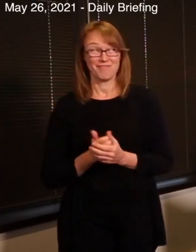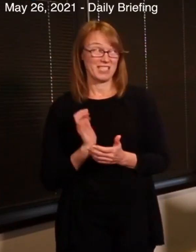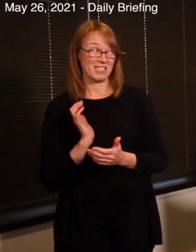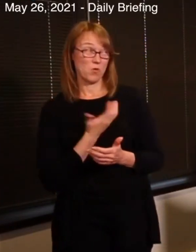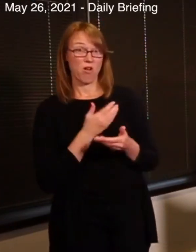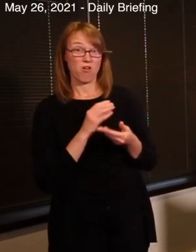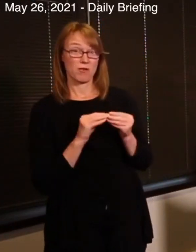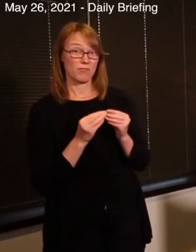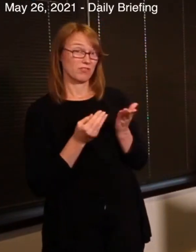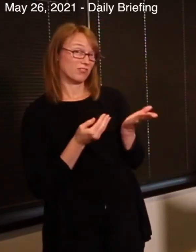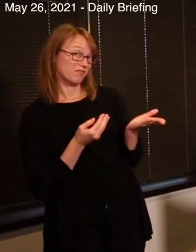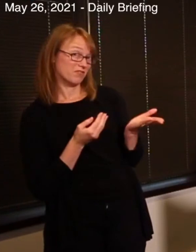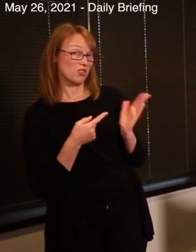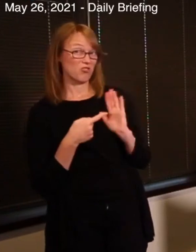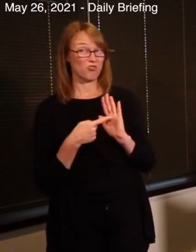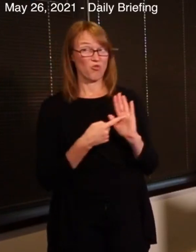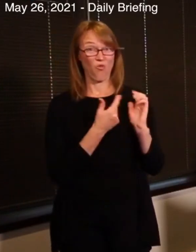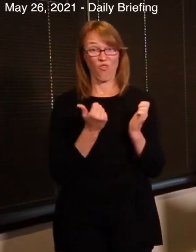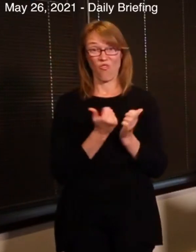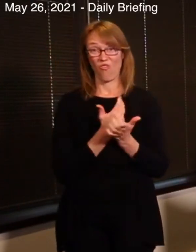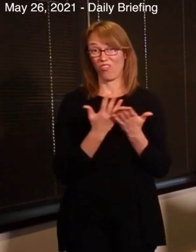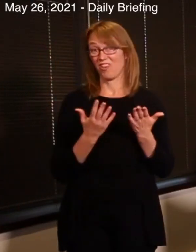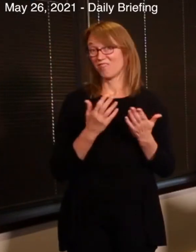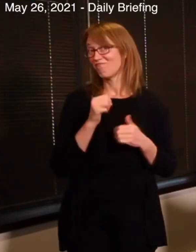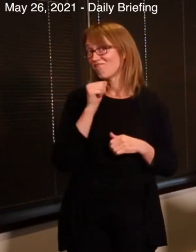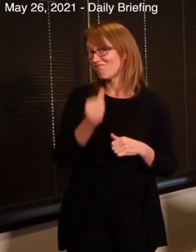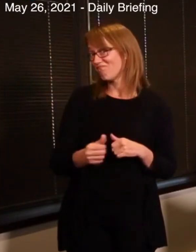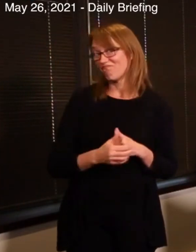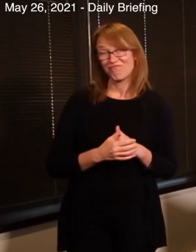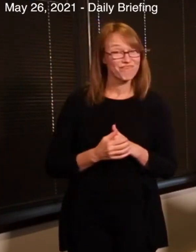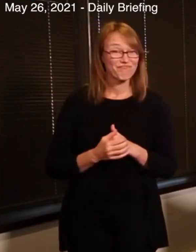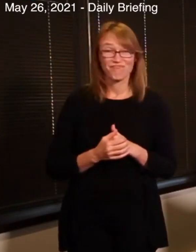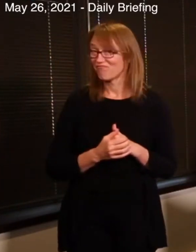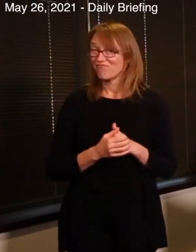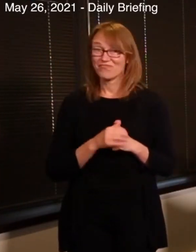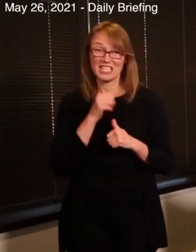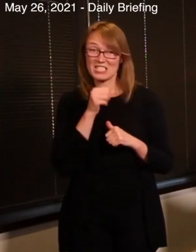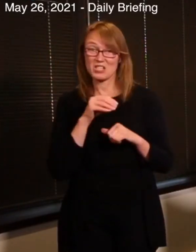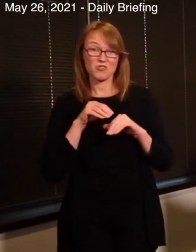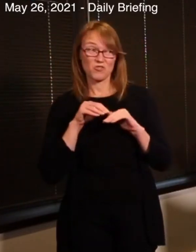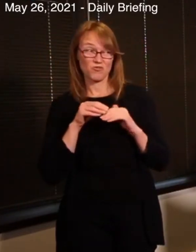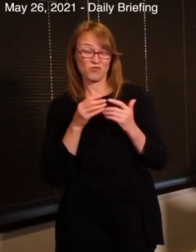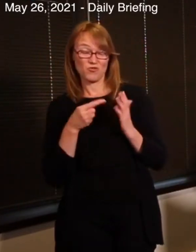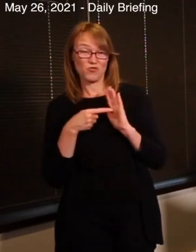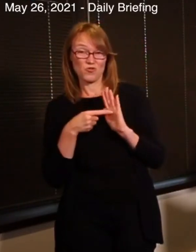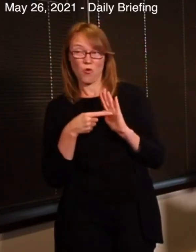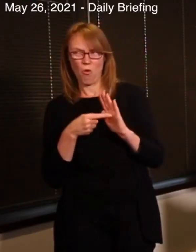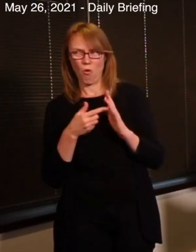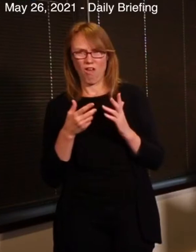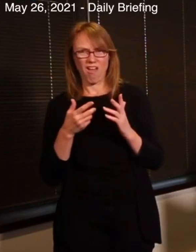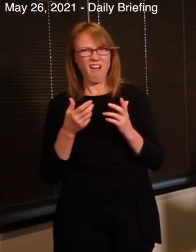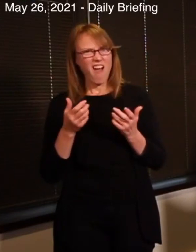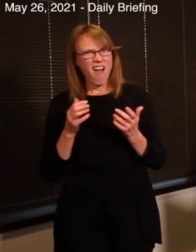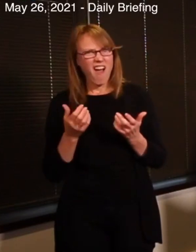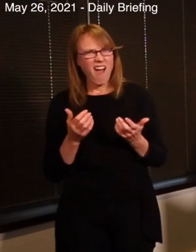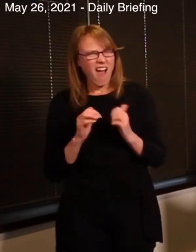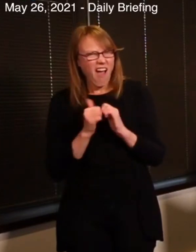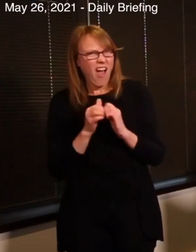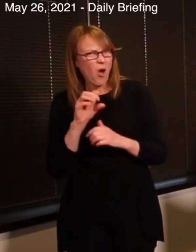really measure the total impact to the healthcare system because of those long hauler syndromes and all of